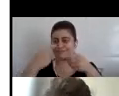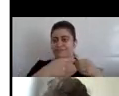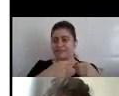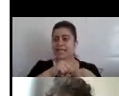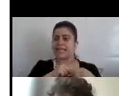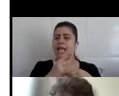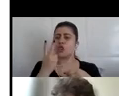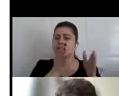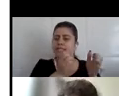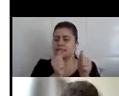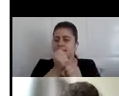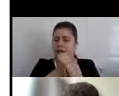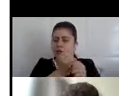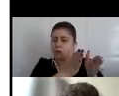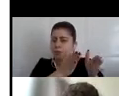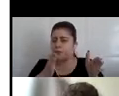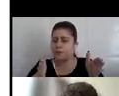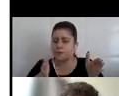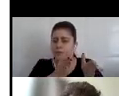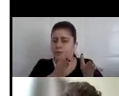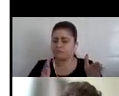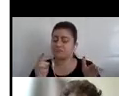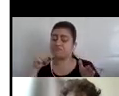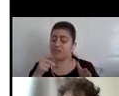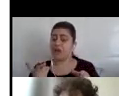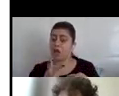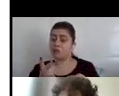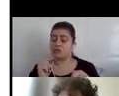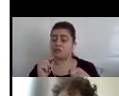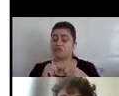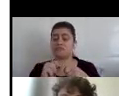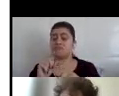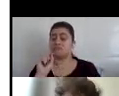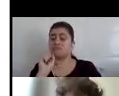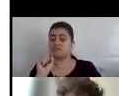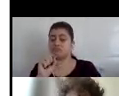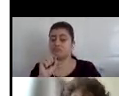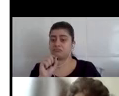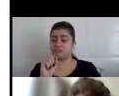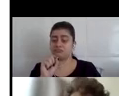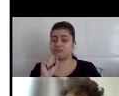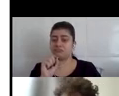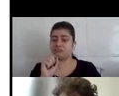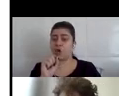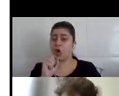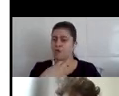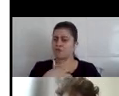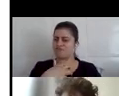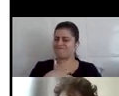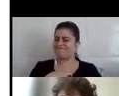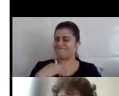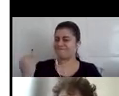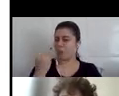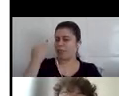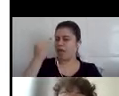very important tool that is, let's say, the leadership plan of the region that has been shared by Rosario and Belo Horizonte in this